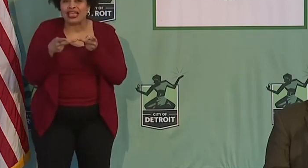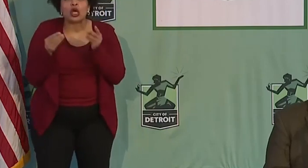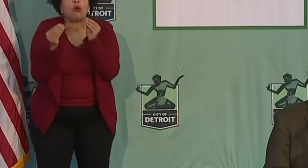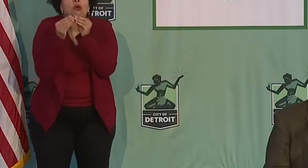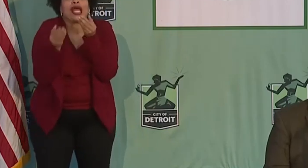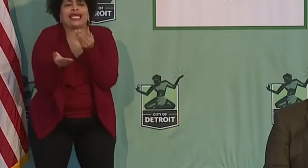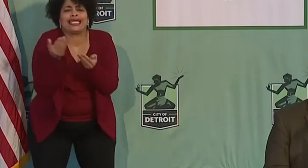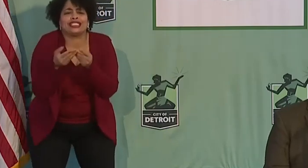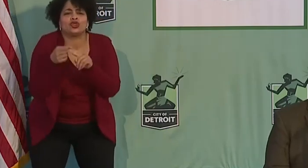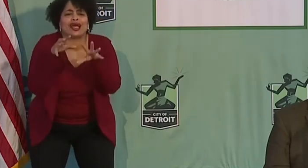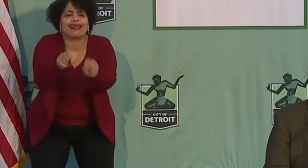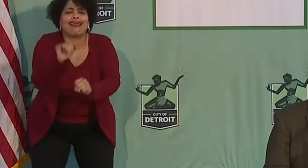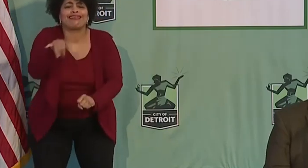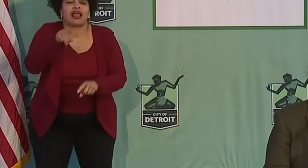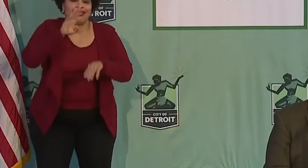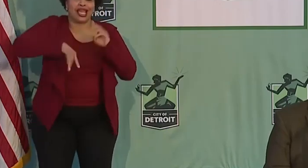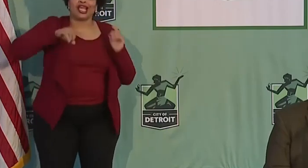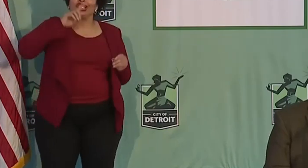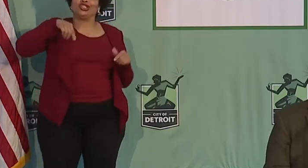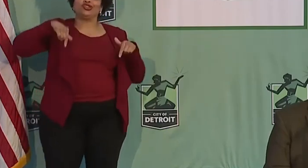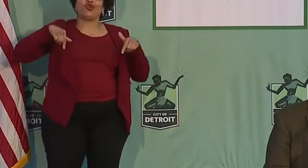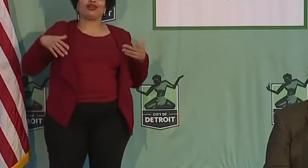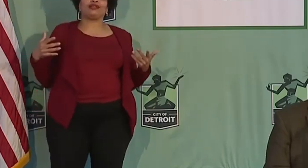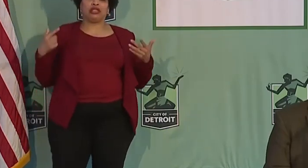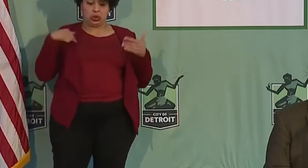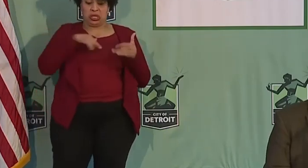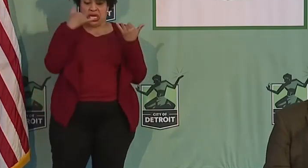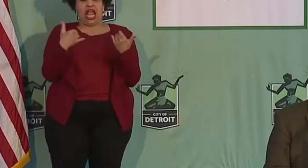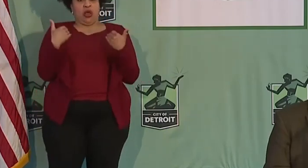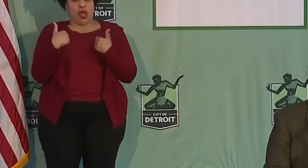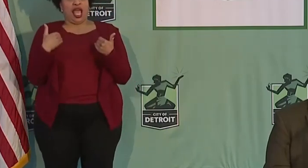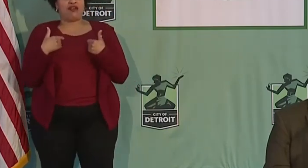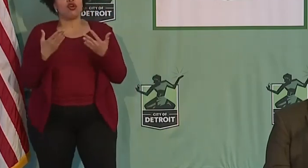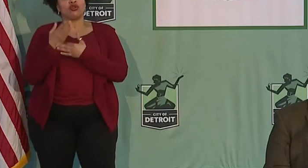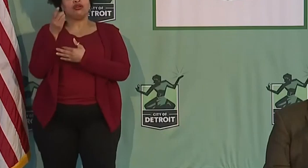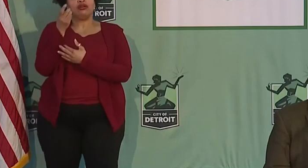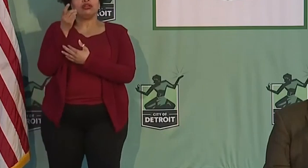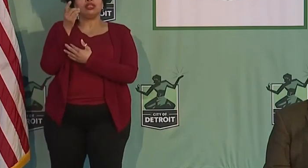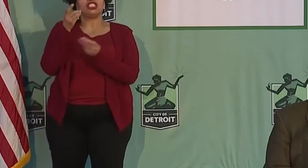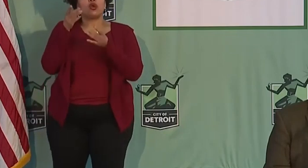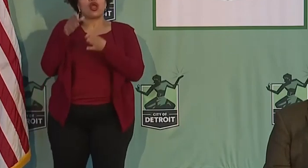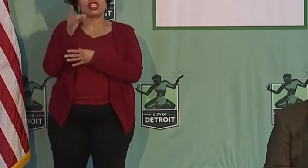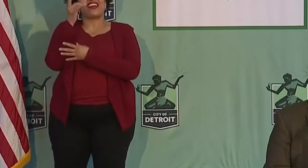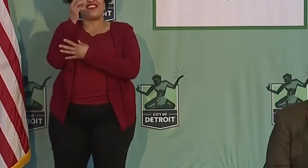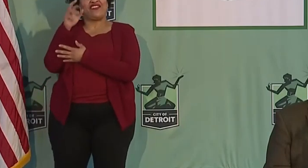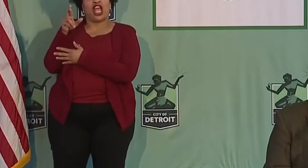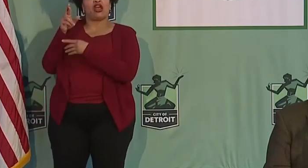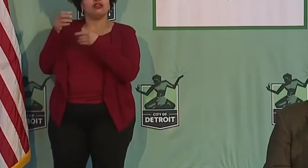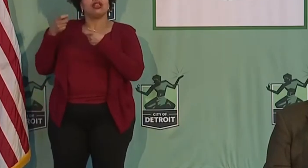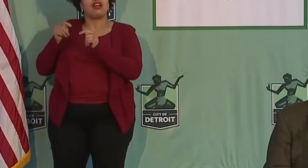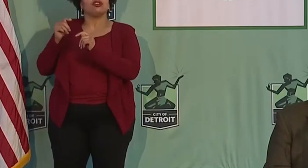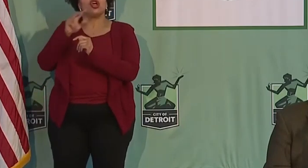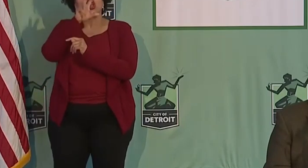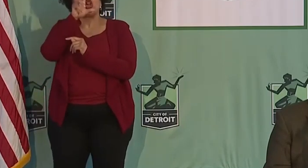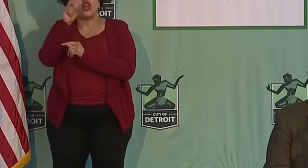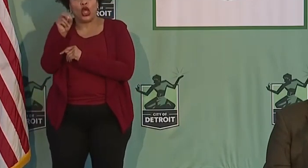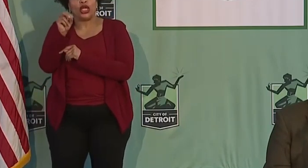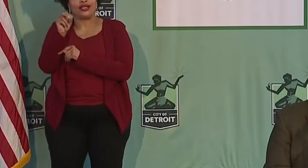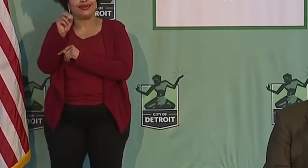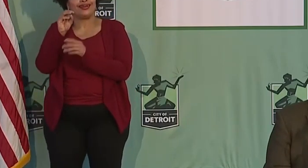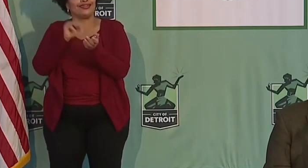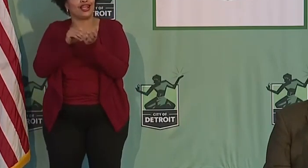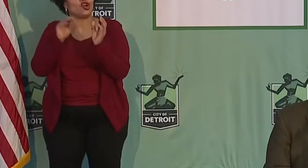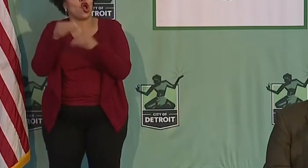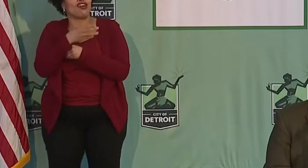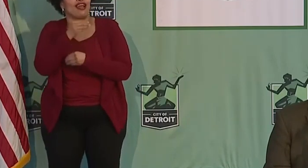of Detroit. We now have, through Director Fair's efforts, 30 doctor's offices and clinics in